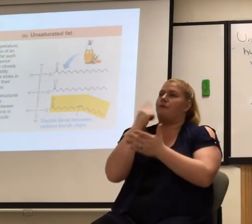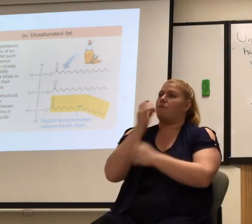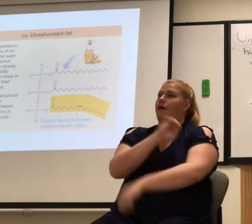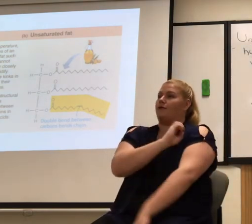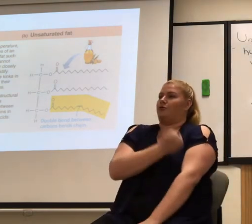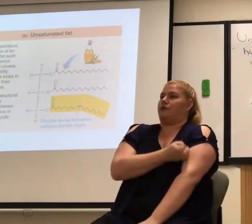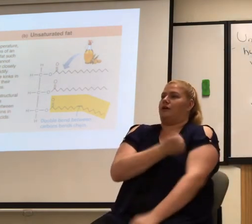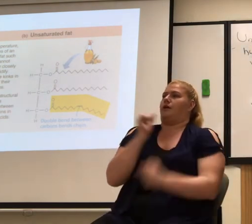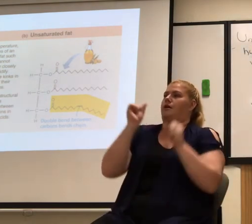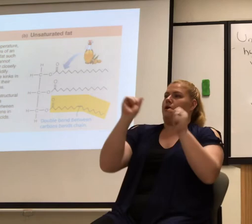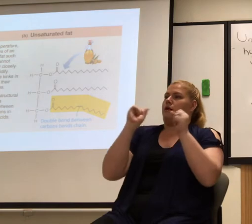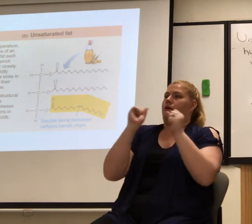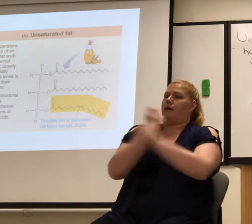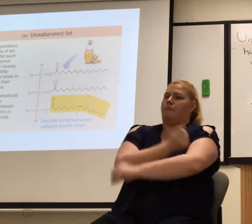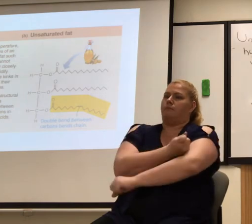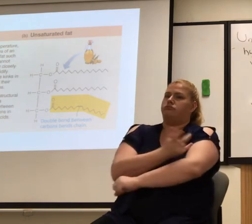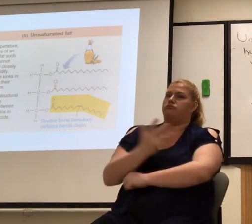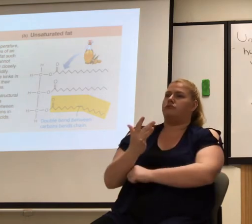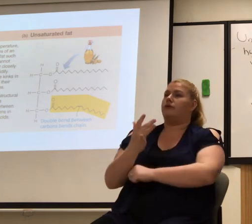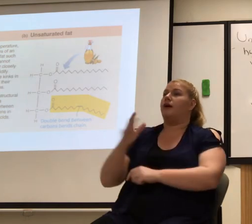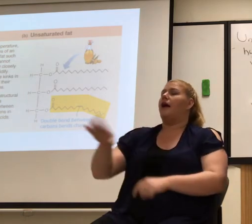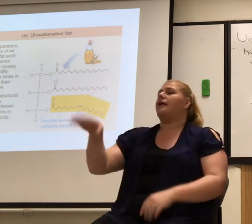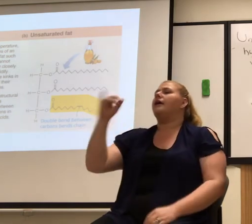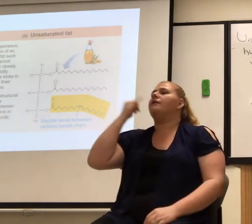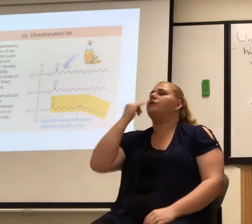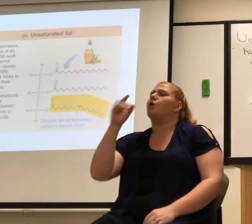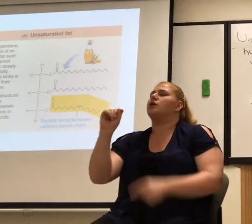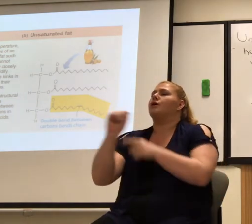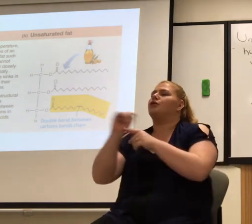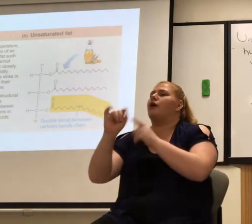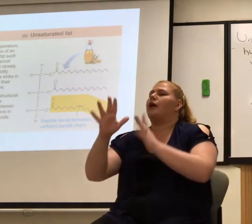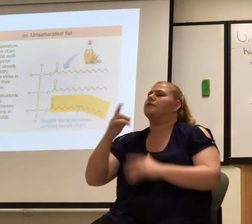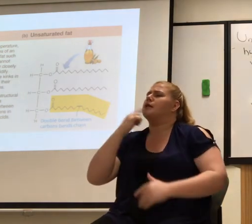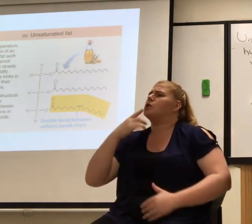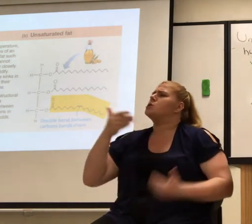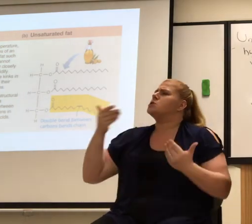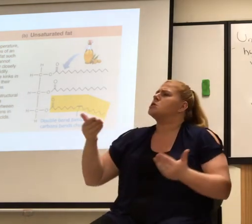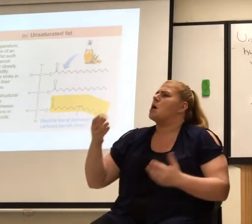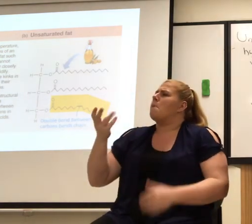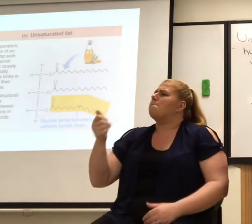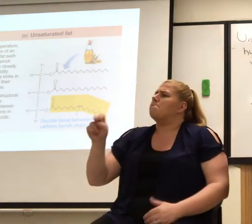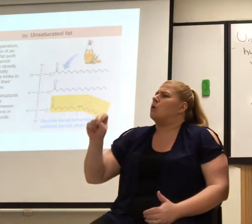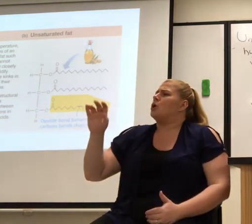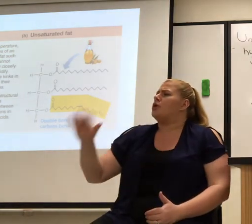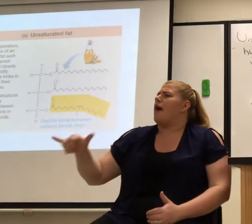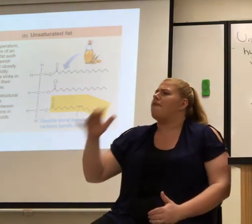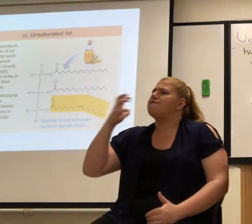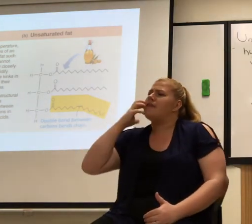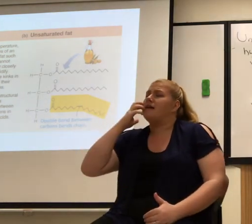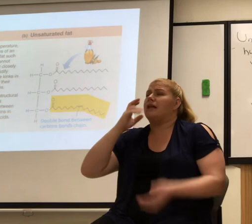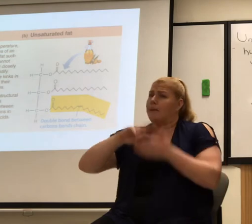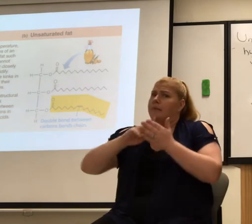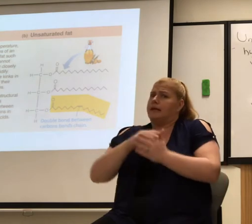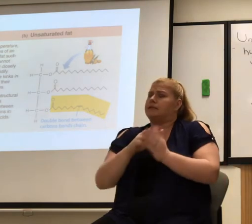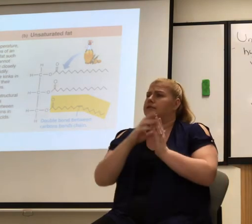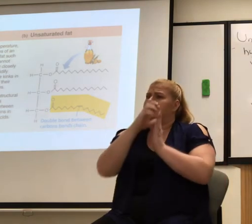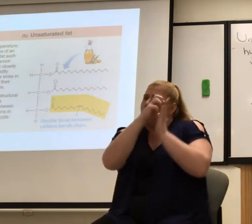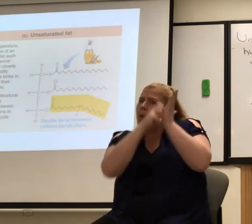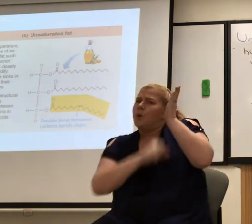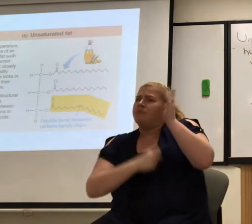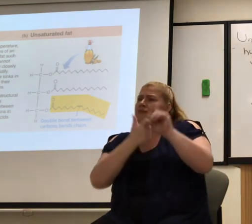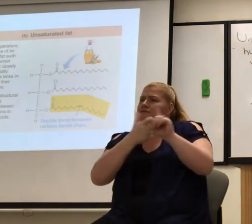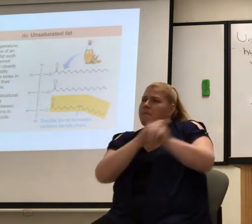your trainer or PE teacher says, hey, you gotta burn that fat, it's literally the fatty acid that's being used for fuel by the muscle cells.